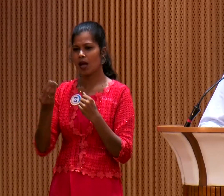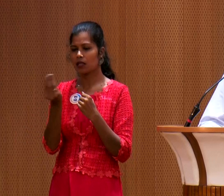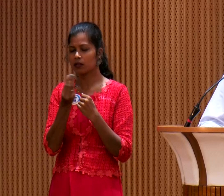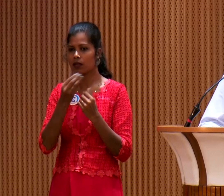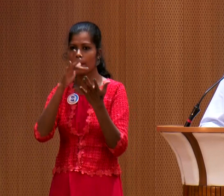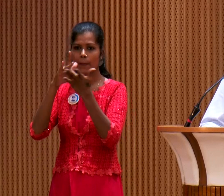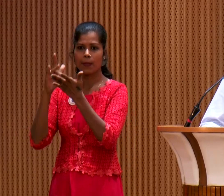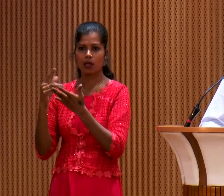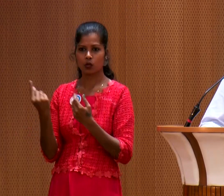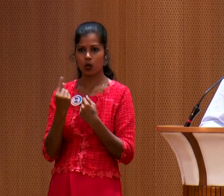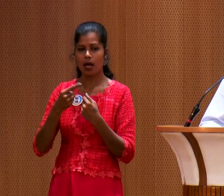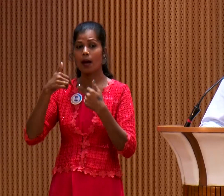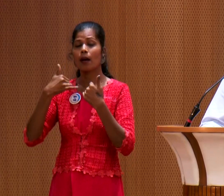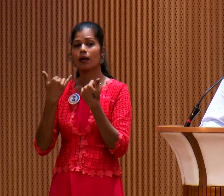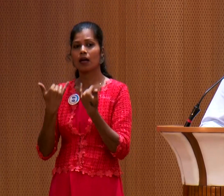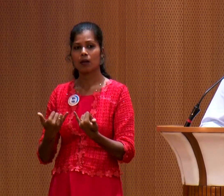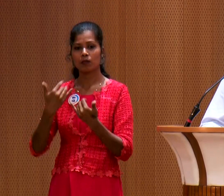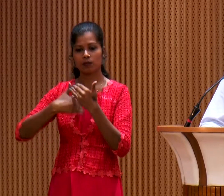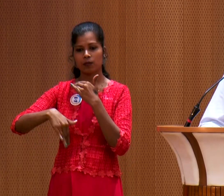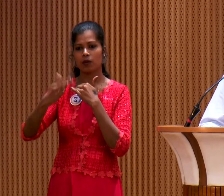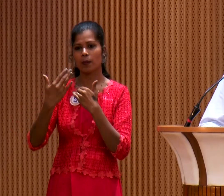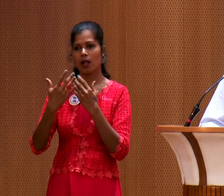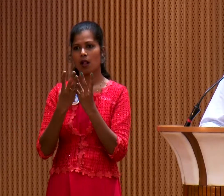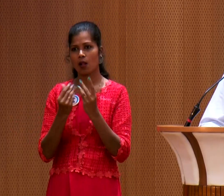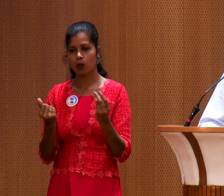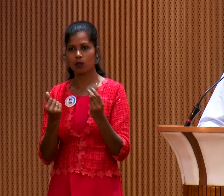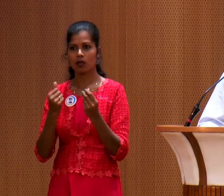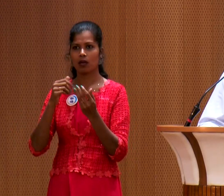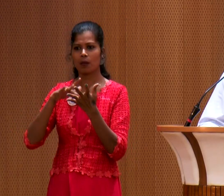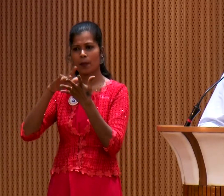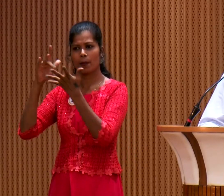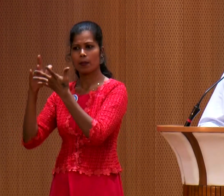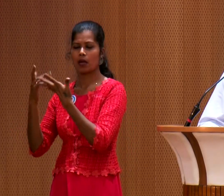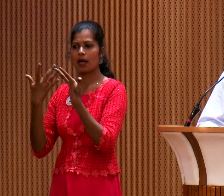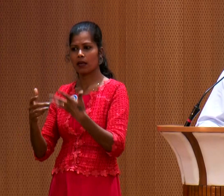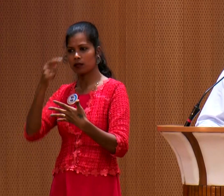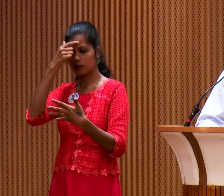districts. But today, with mechanization, this can be located anywhere.